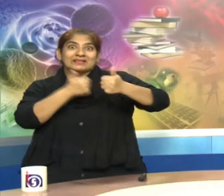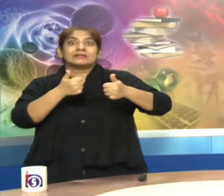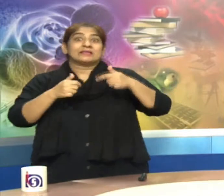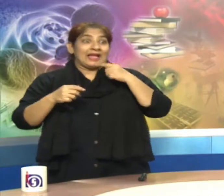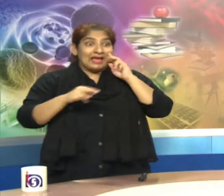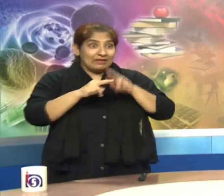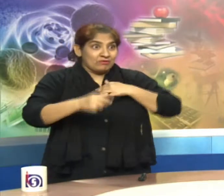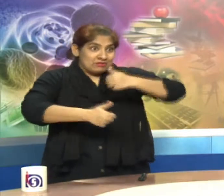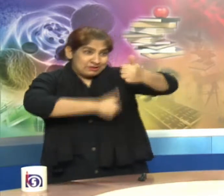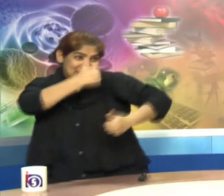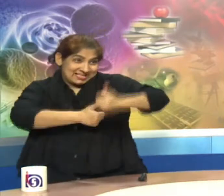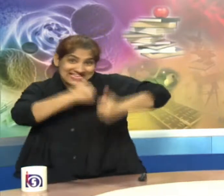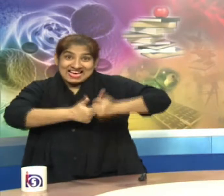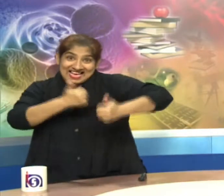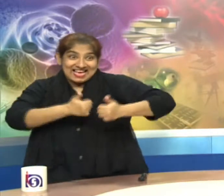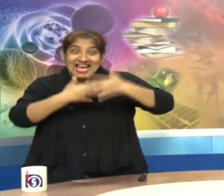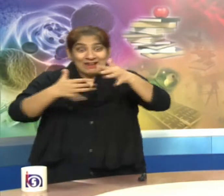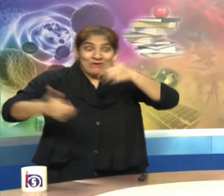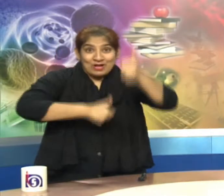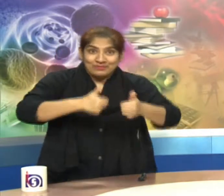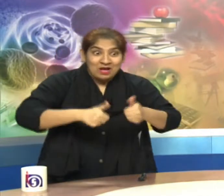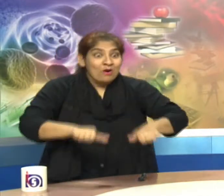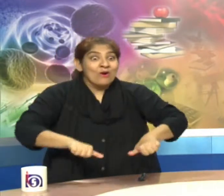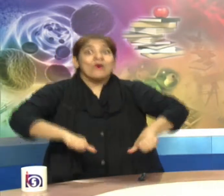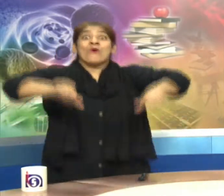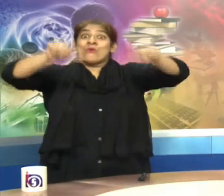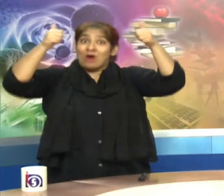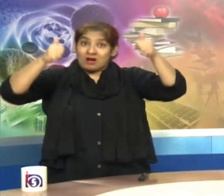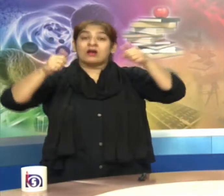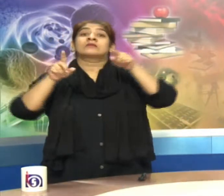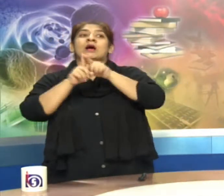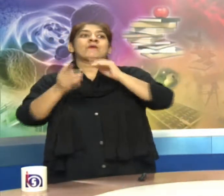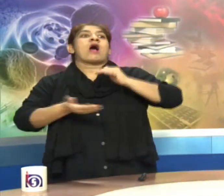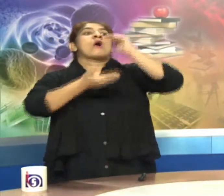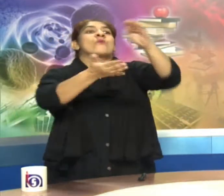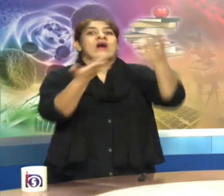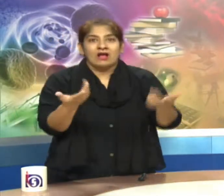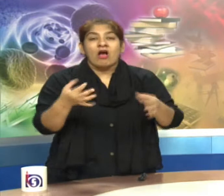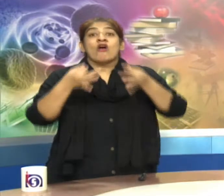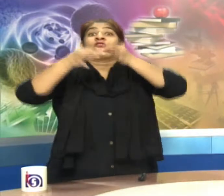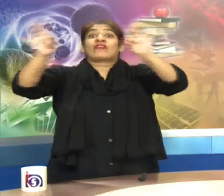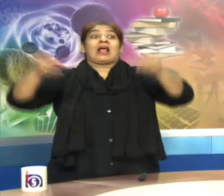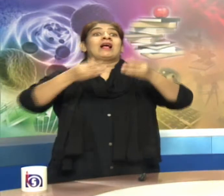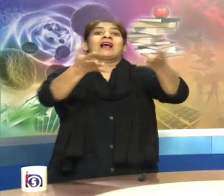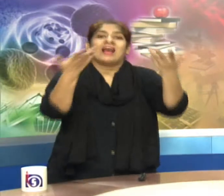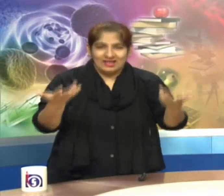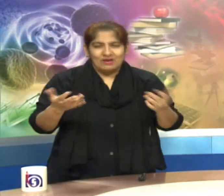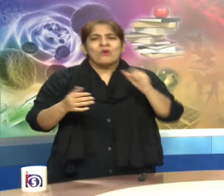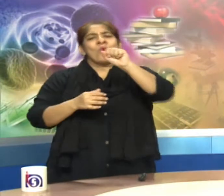The 10th tool is about the contest.